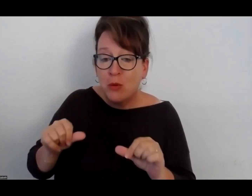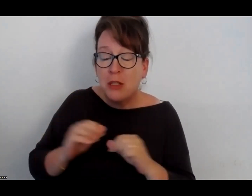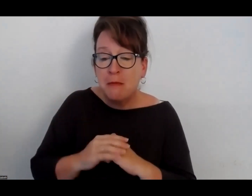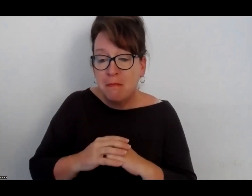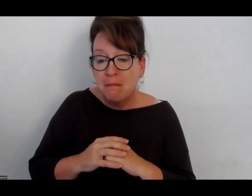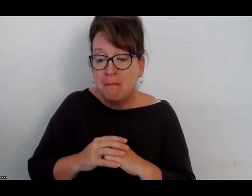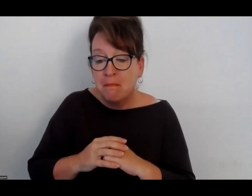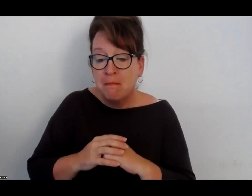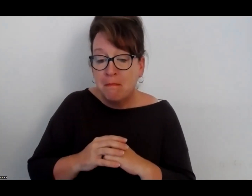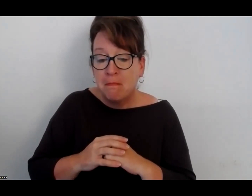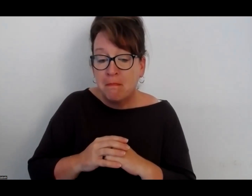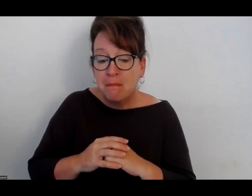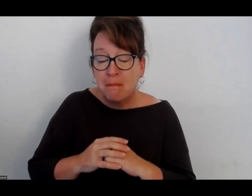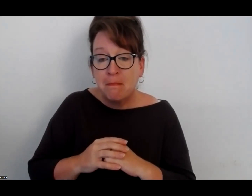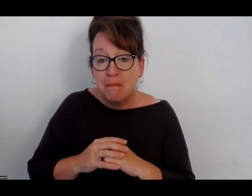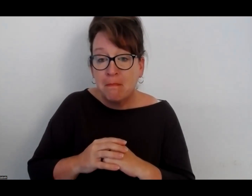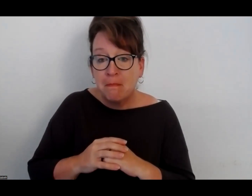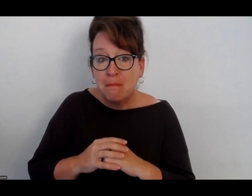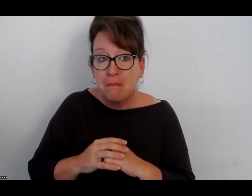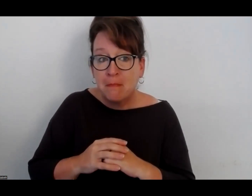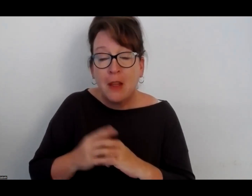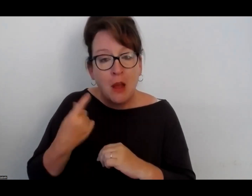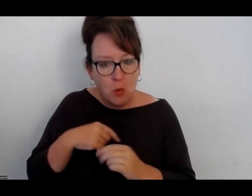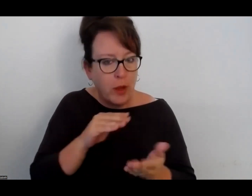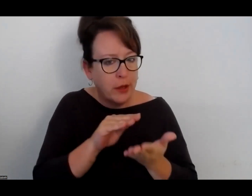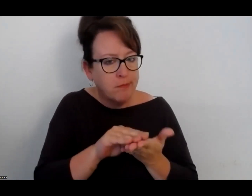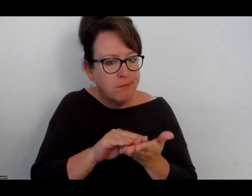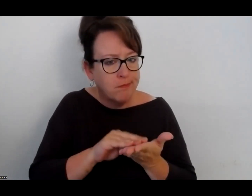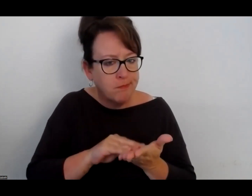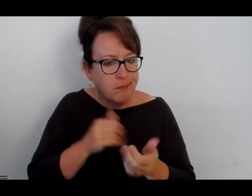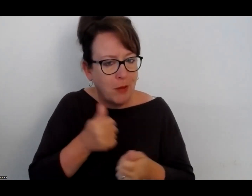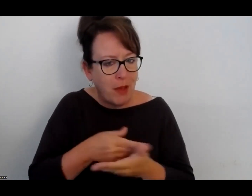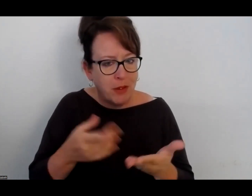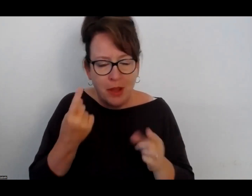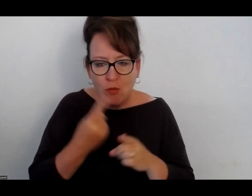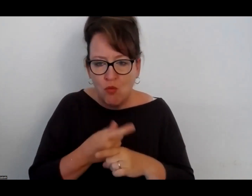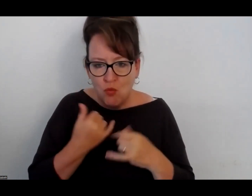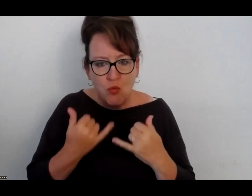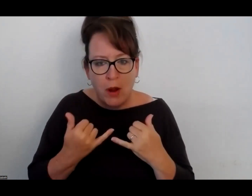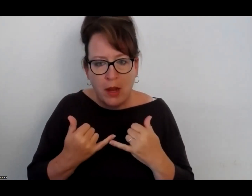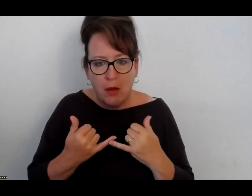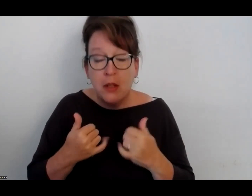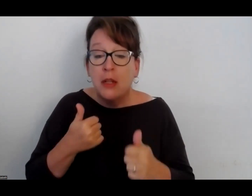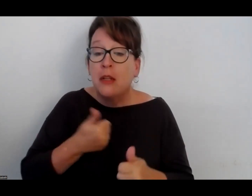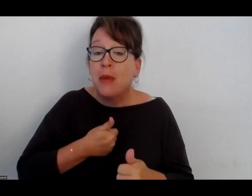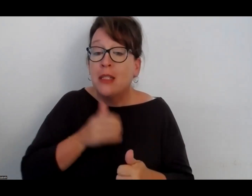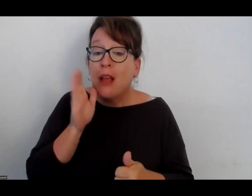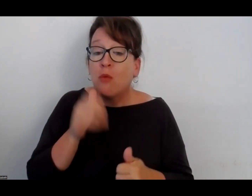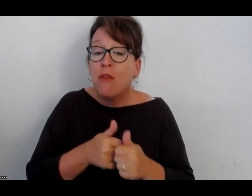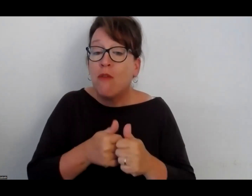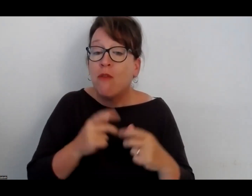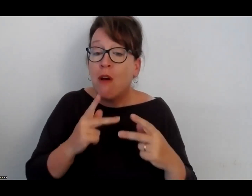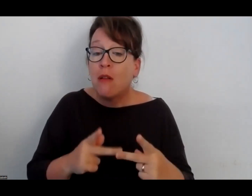We're taking notes of everything right now, and so I will follow up with